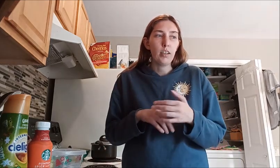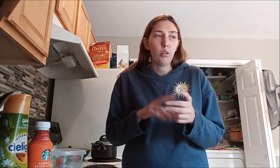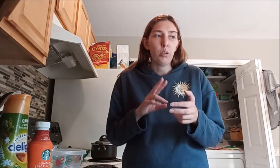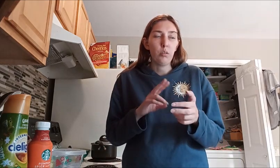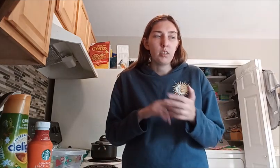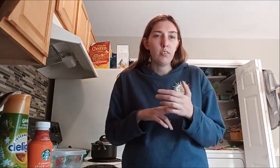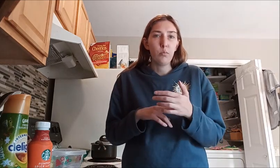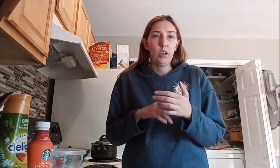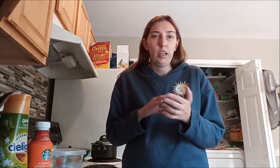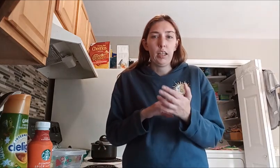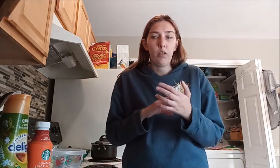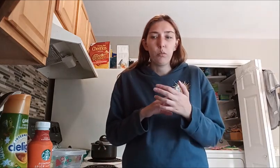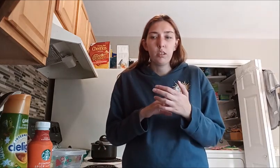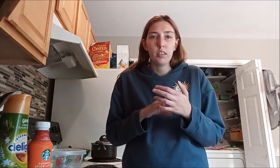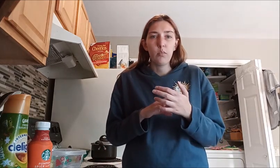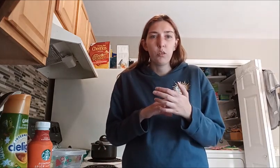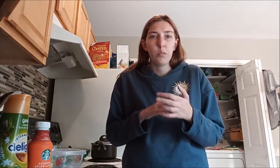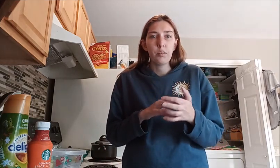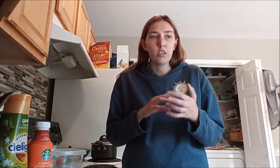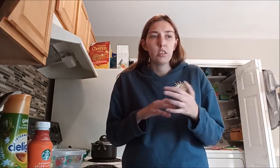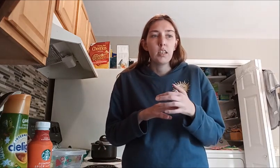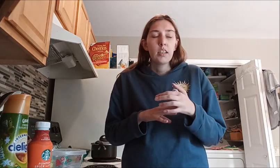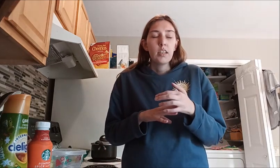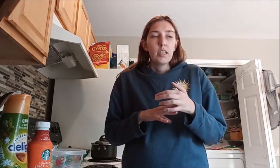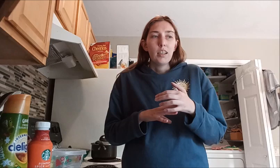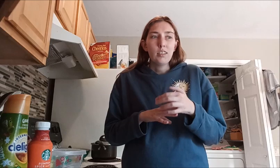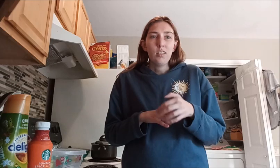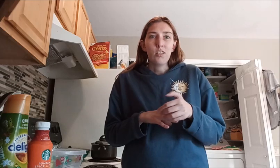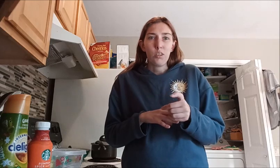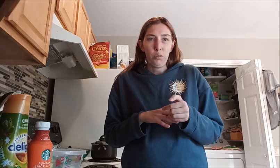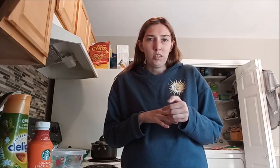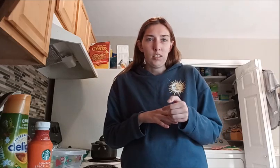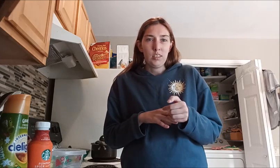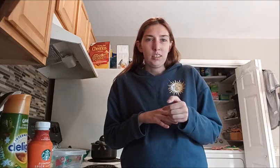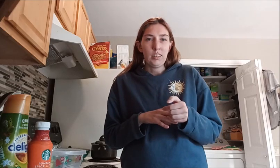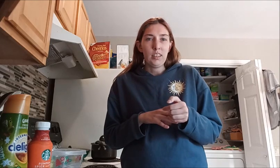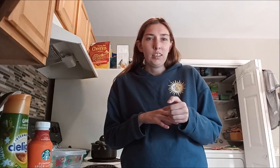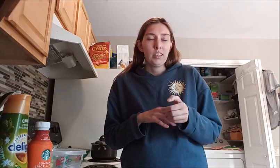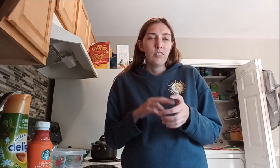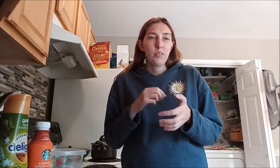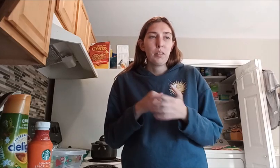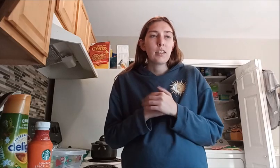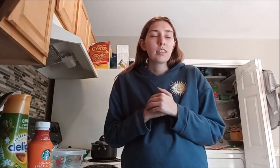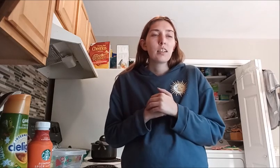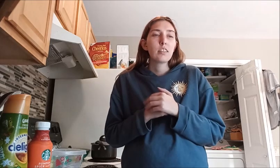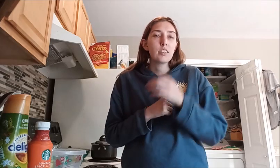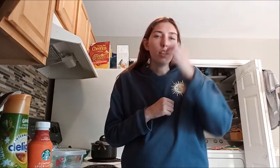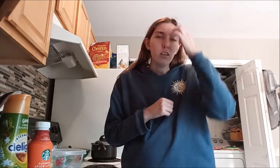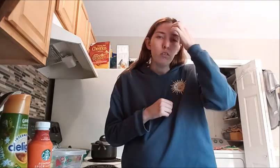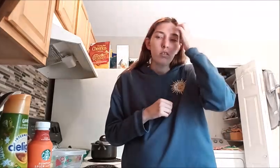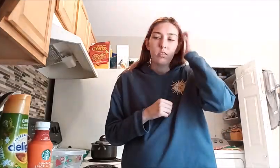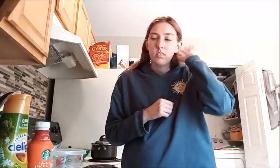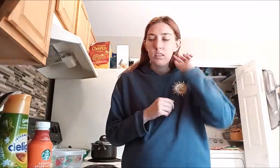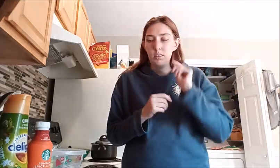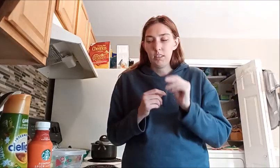I know what I want to save up for it and how I want to save up for it, but it's a longer process to get there for me. So there's